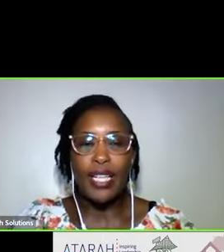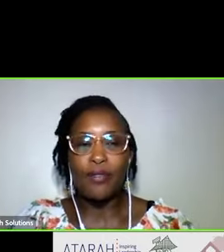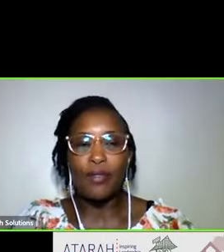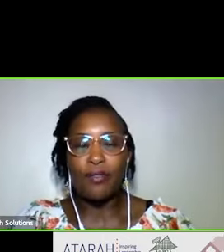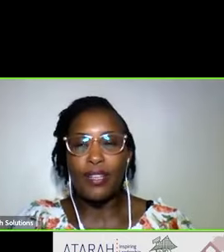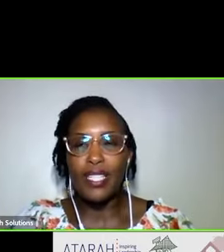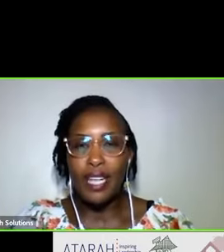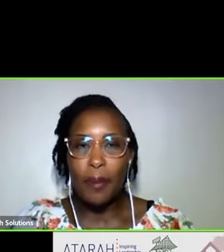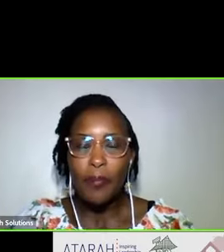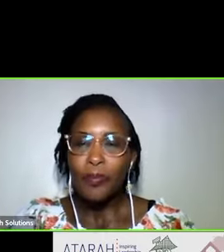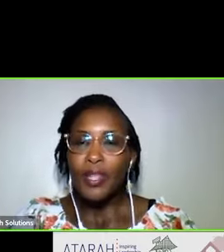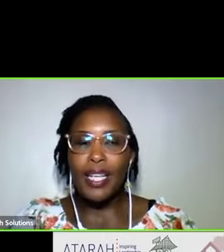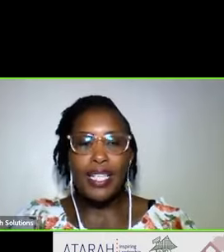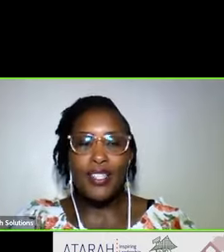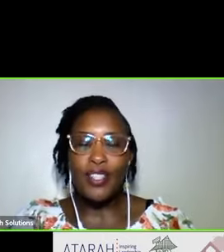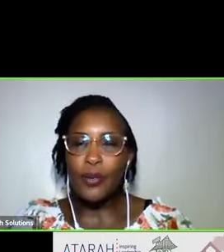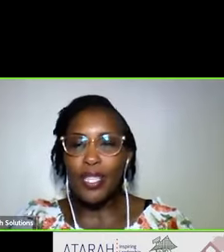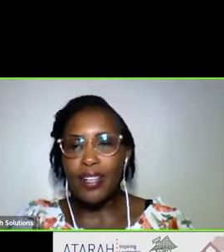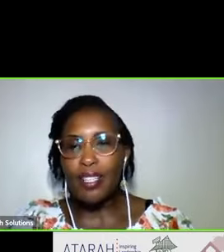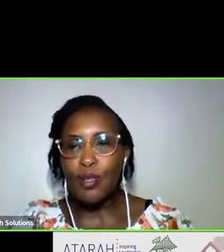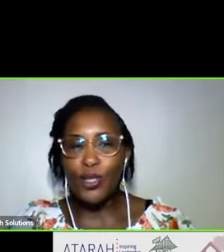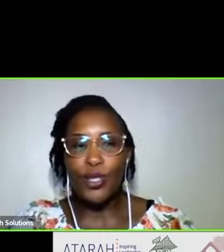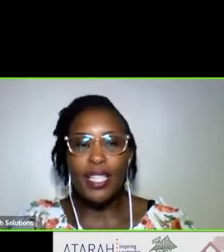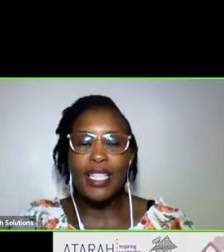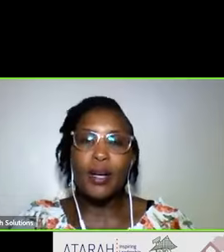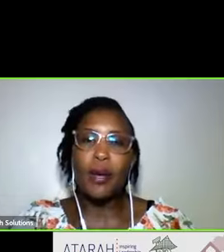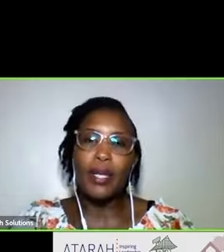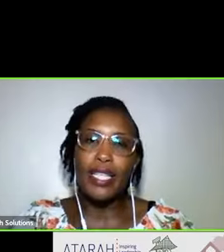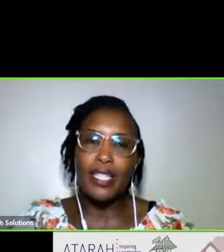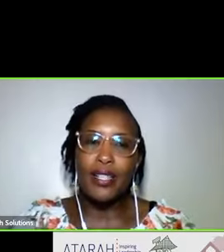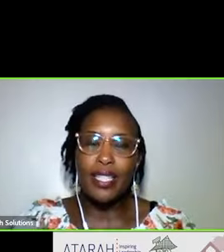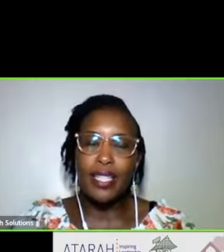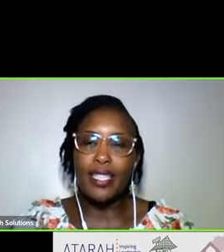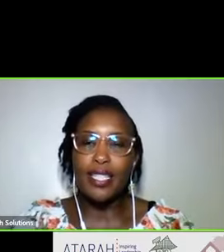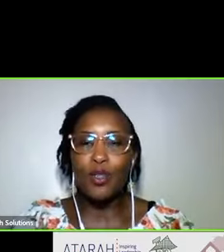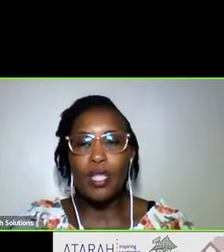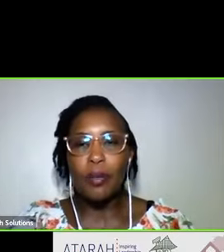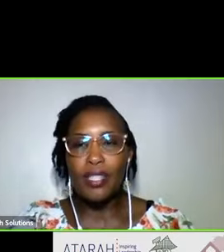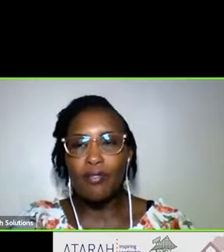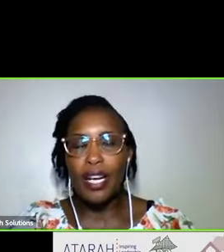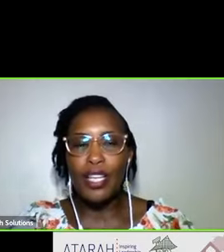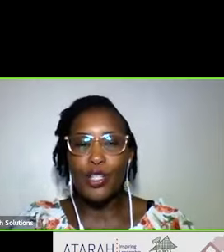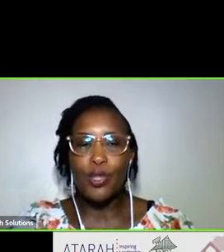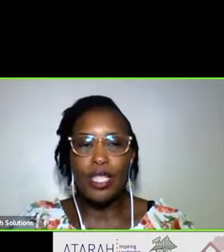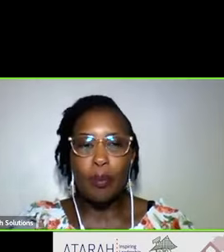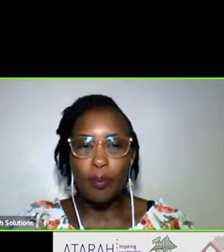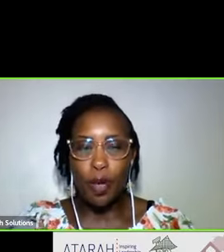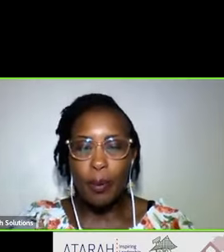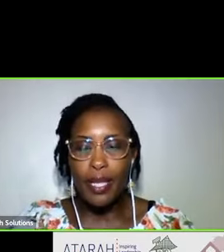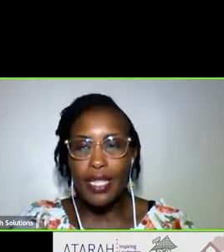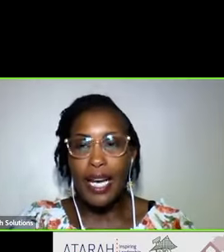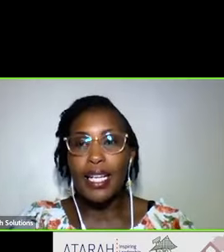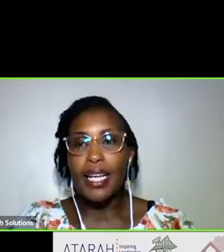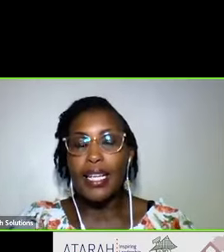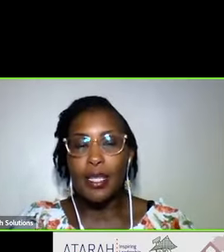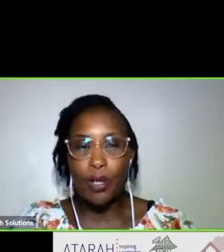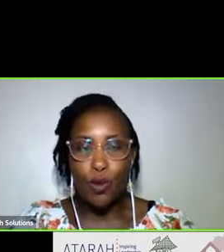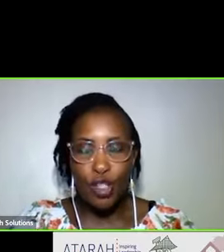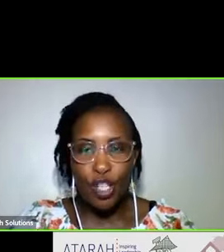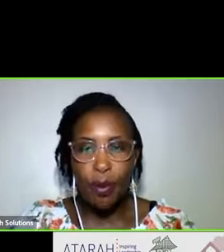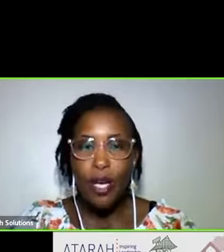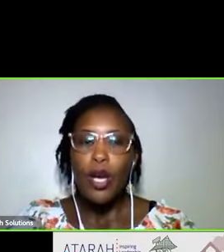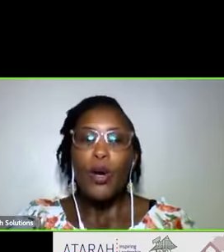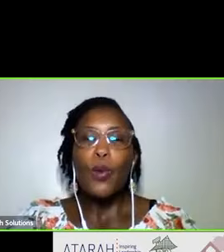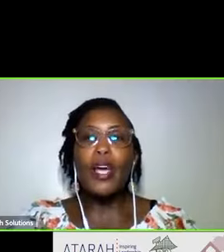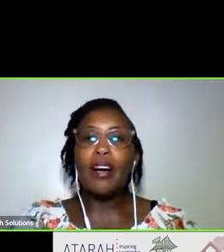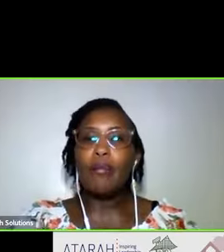of you joining us for the first time, Get It Right with Atara Solutions is a webinar series that seeks to demystify issues in employment and